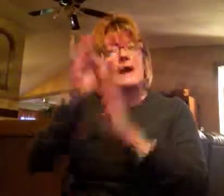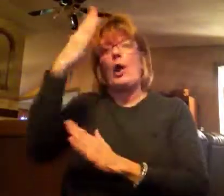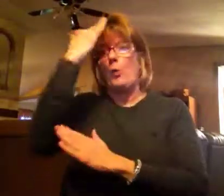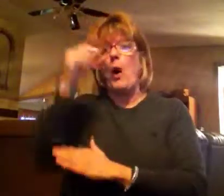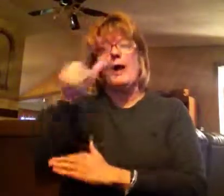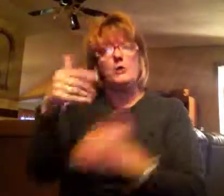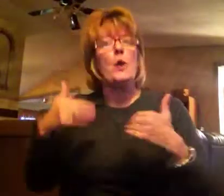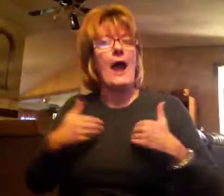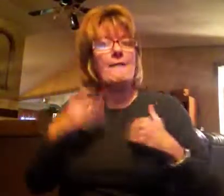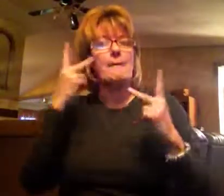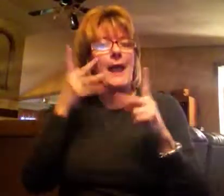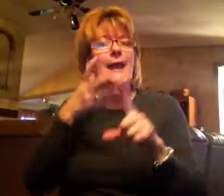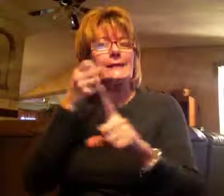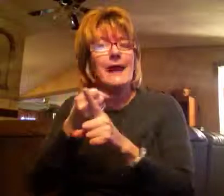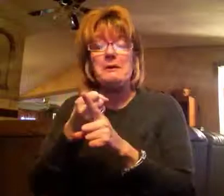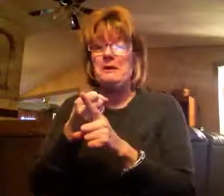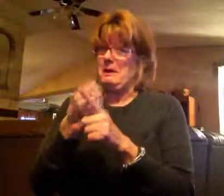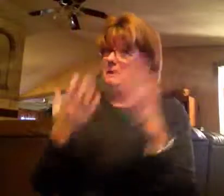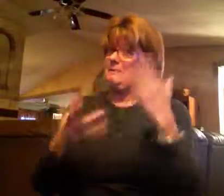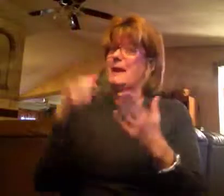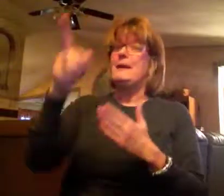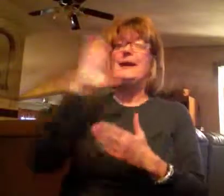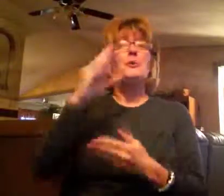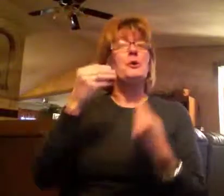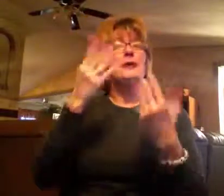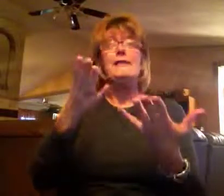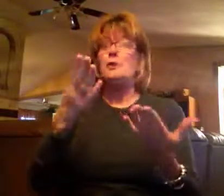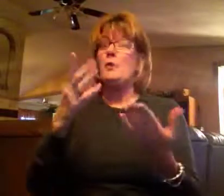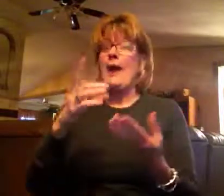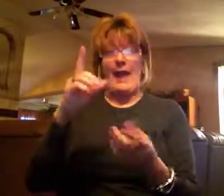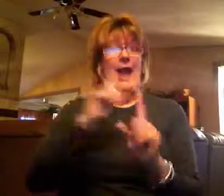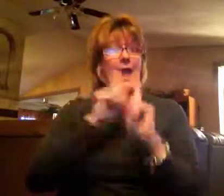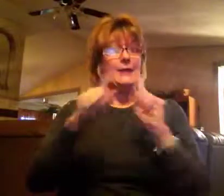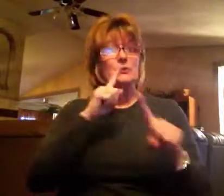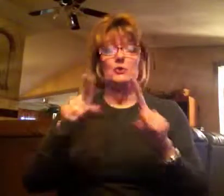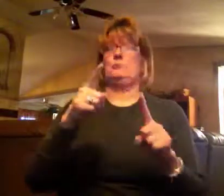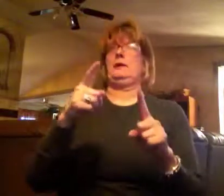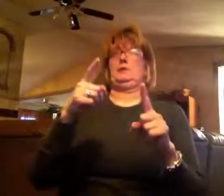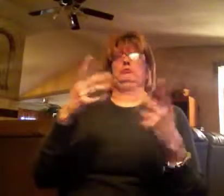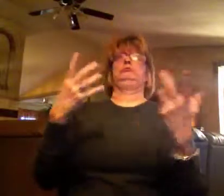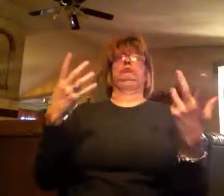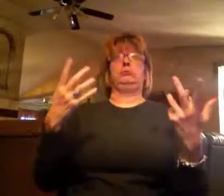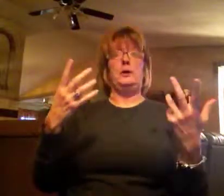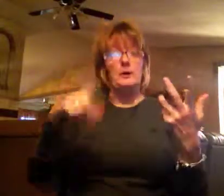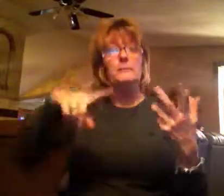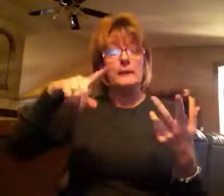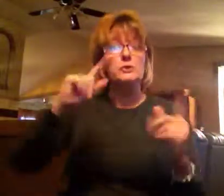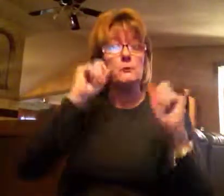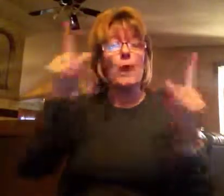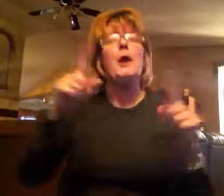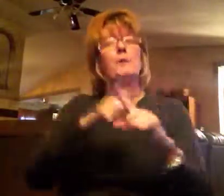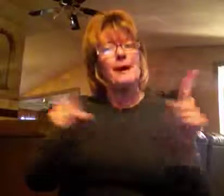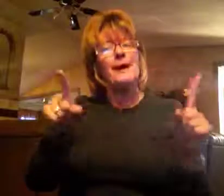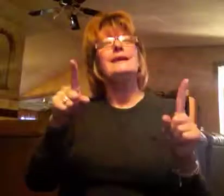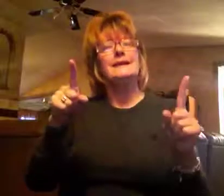of the answers you might find. Life is far too precious to spend worrying and panicking. Take the time and make the effort